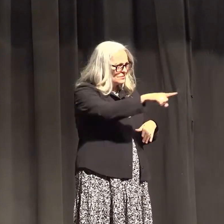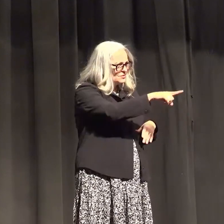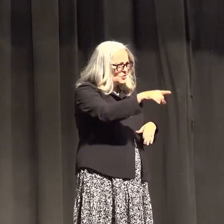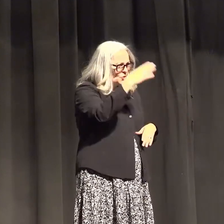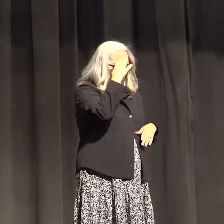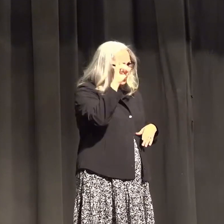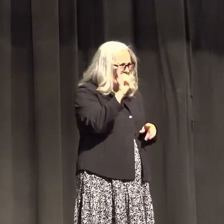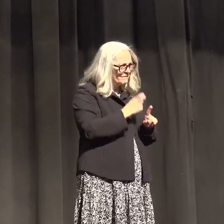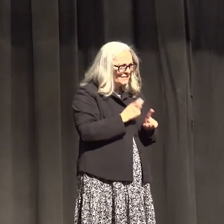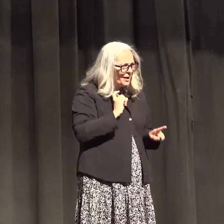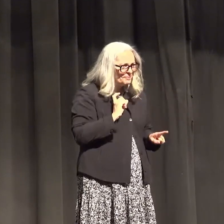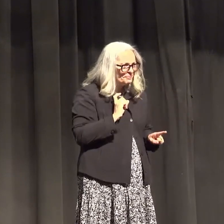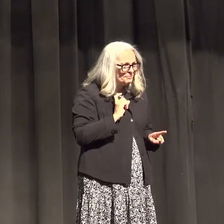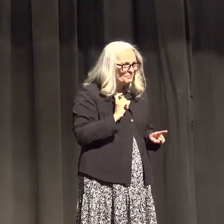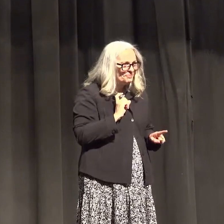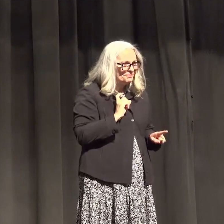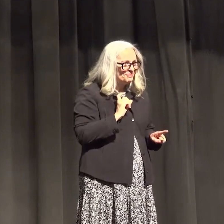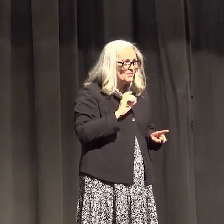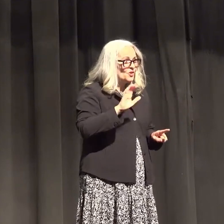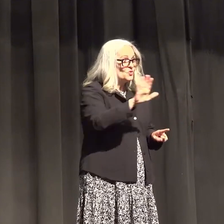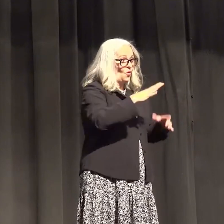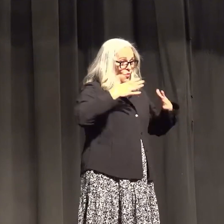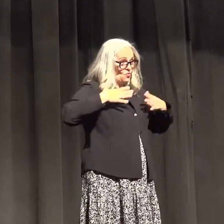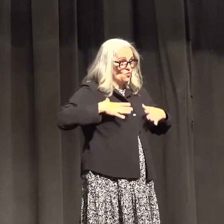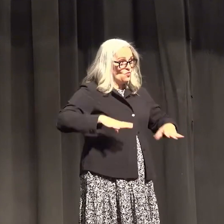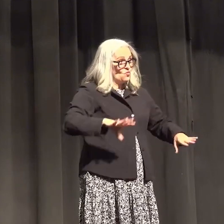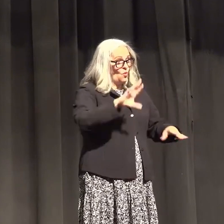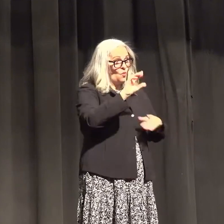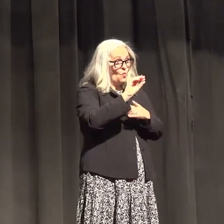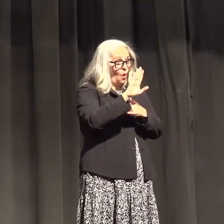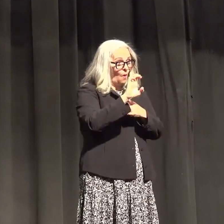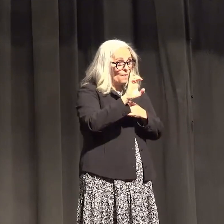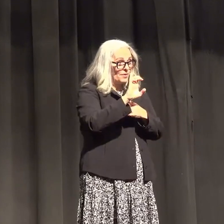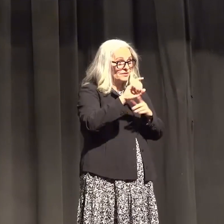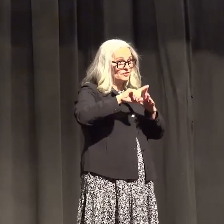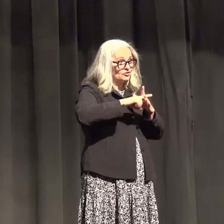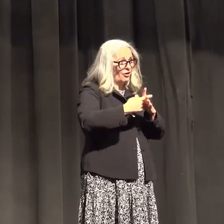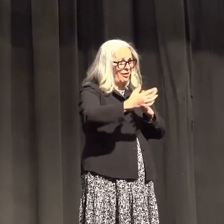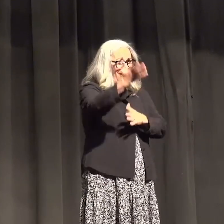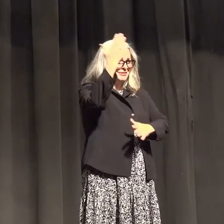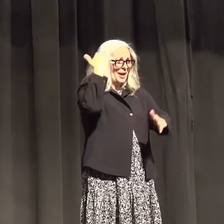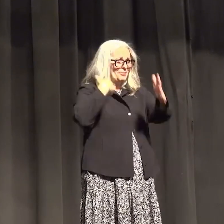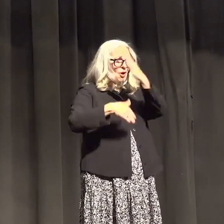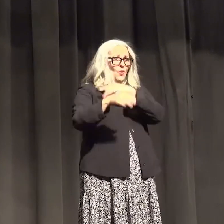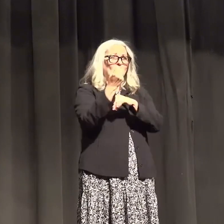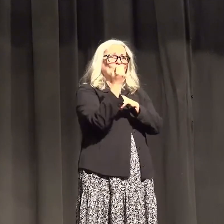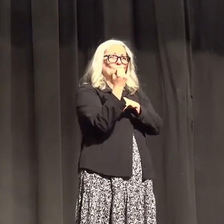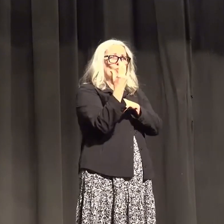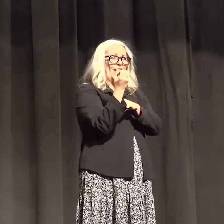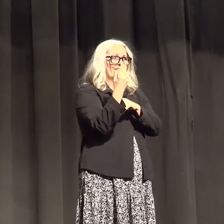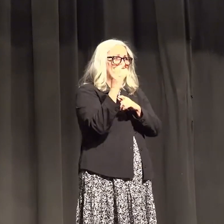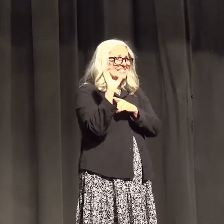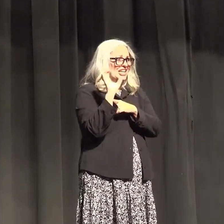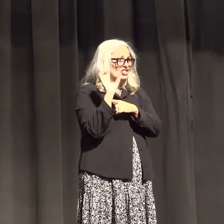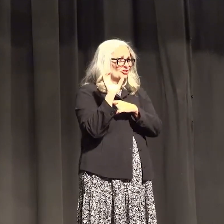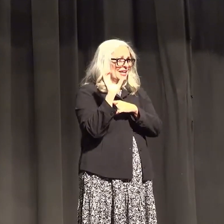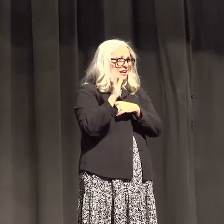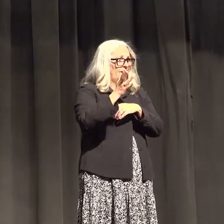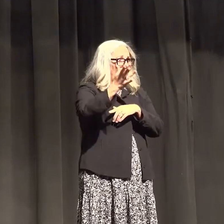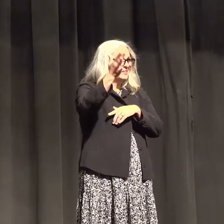special clothing, the gown that you see. Do you know where that came from? Your robe, that started a very, very long time, in the 12th